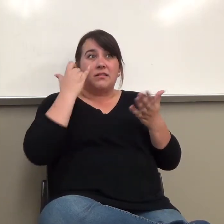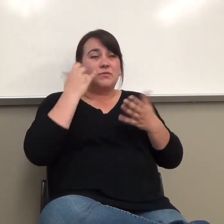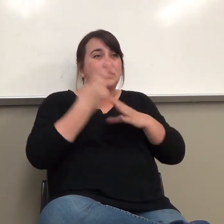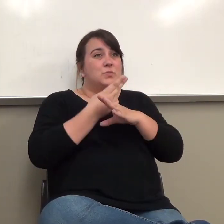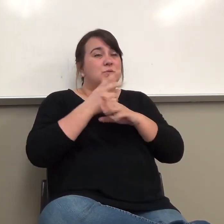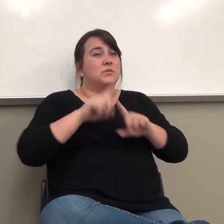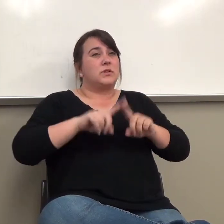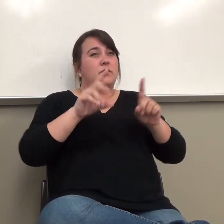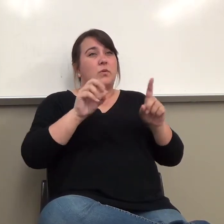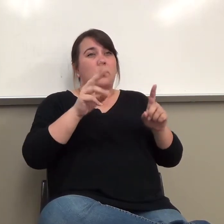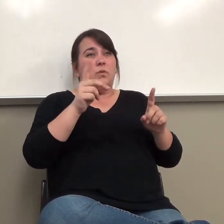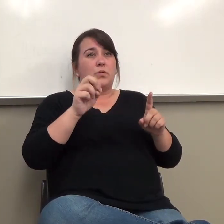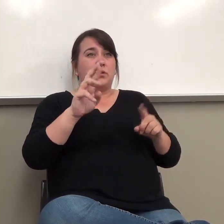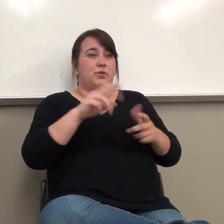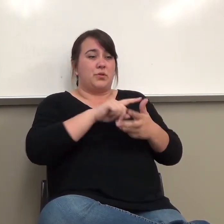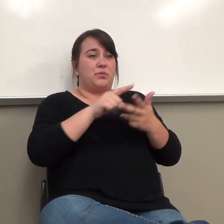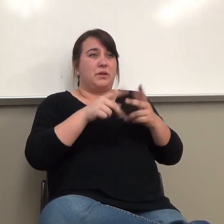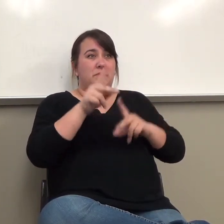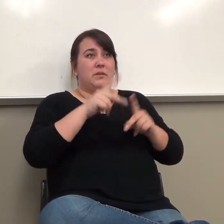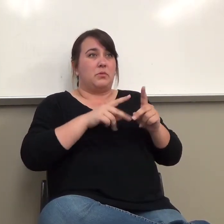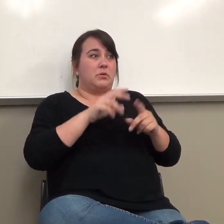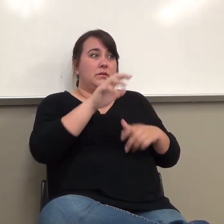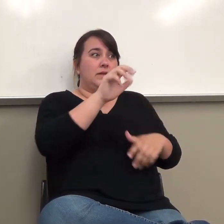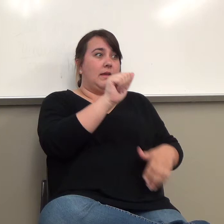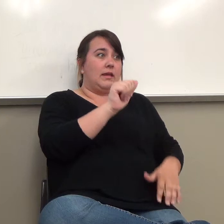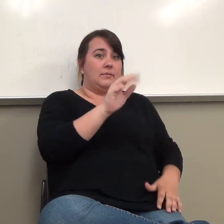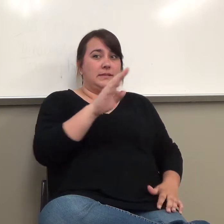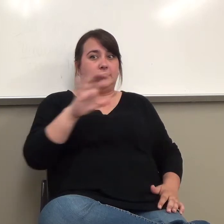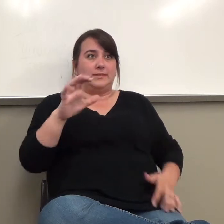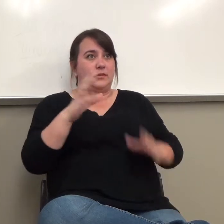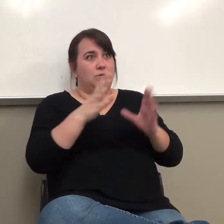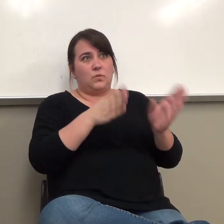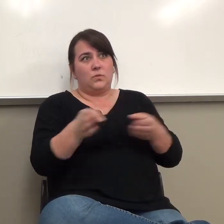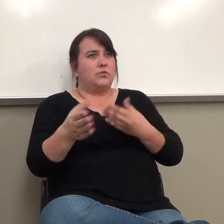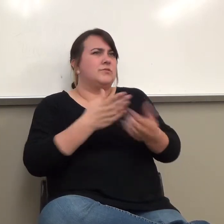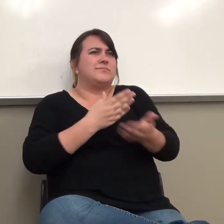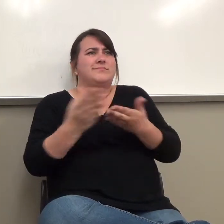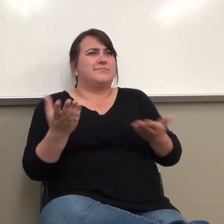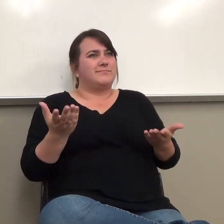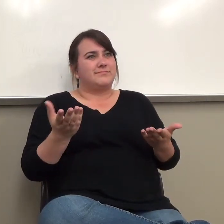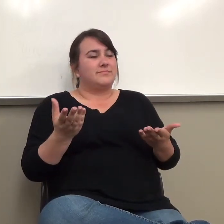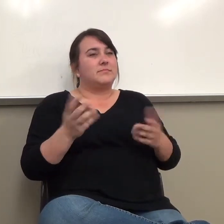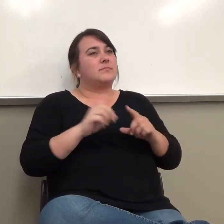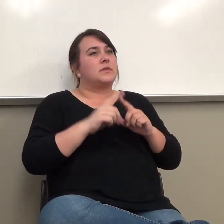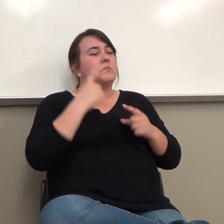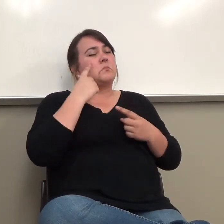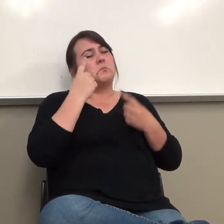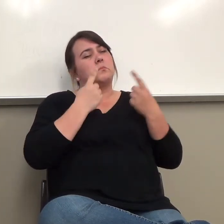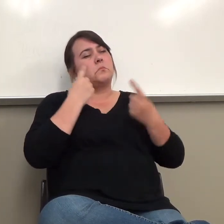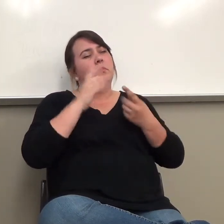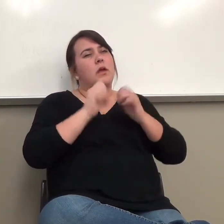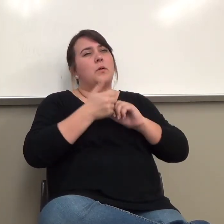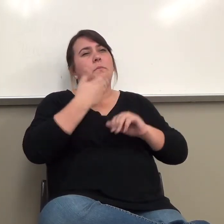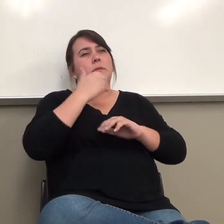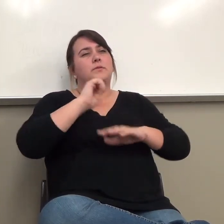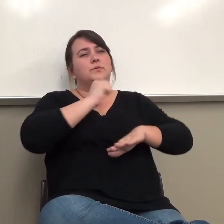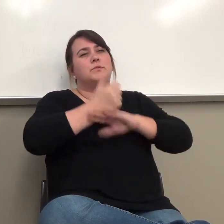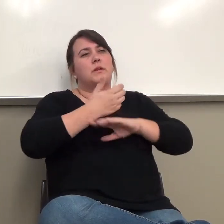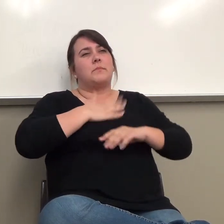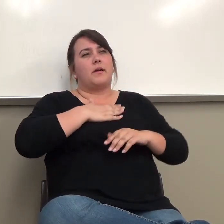had it in alphabetical order. It doesn't really matter. But you might think about that. When you come up with your 3 examples